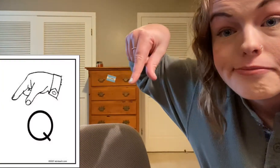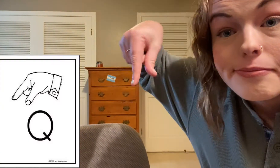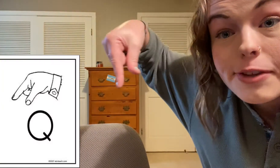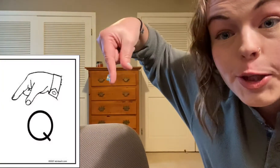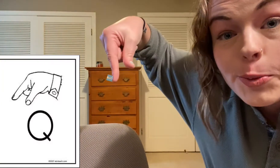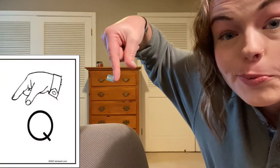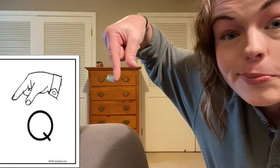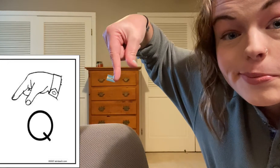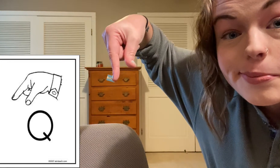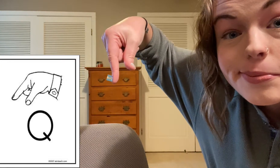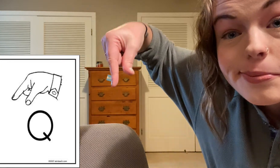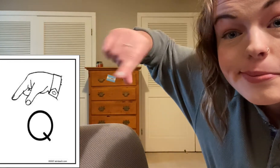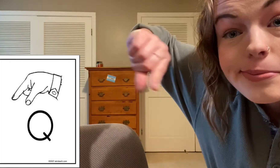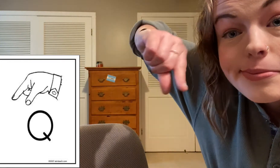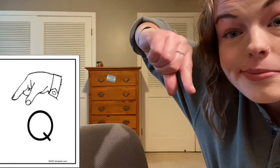P, Q,